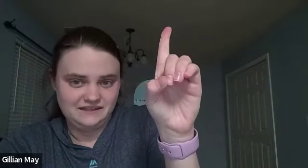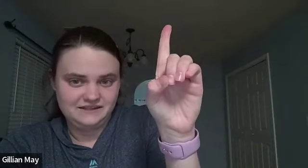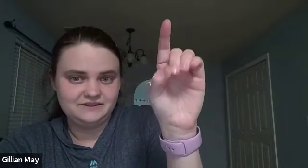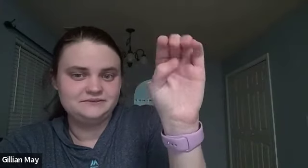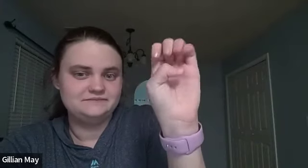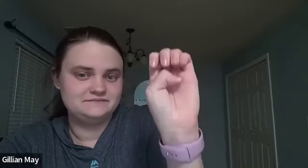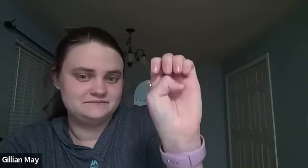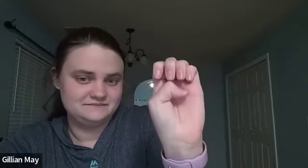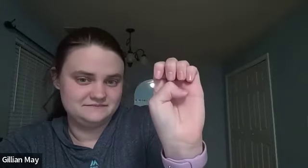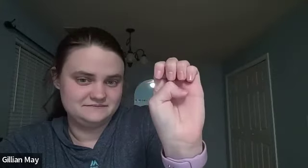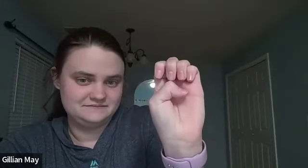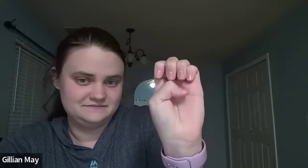E,